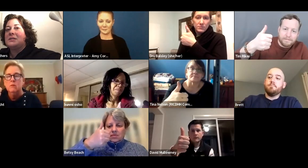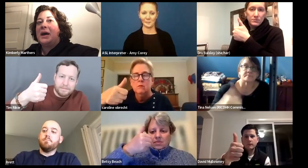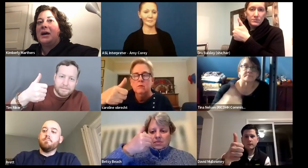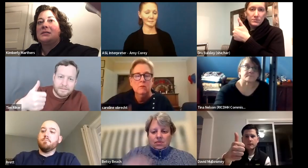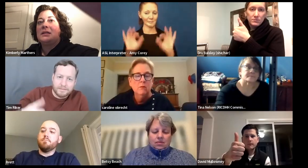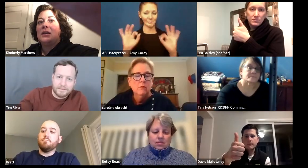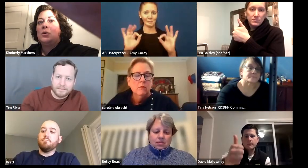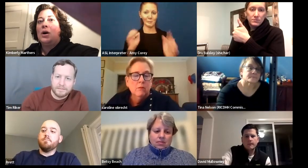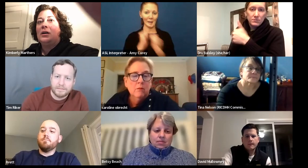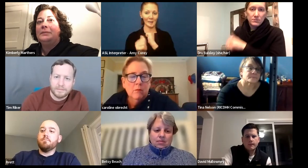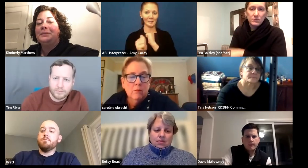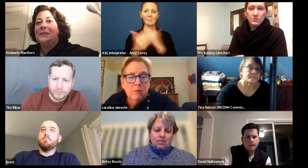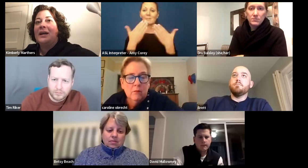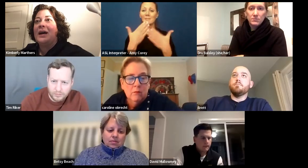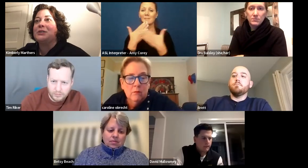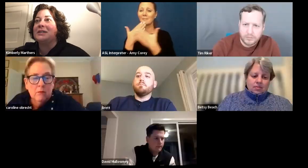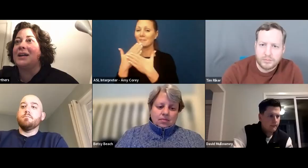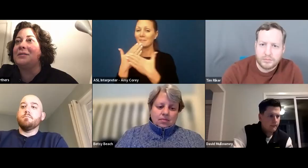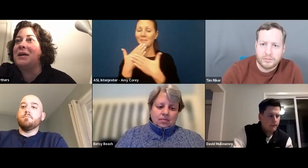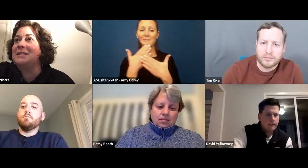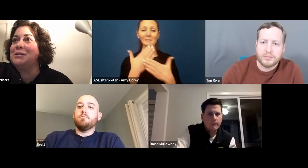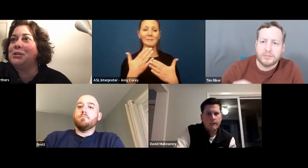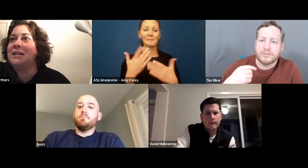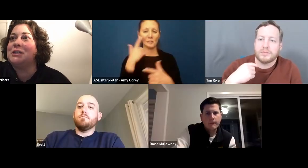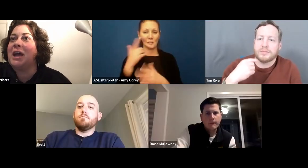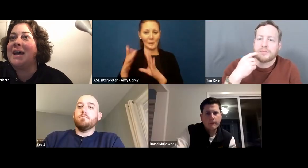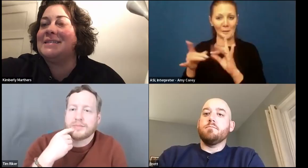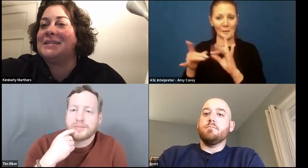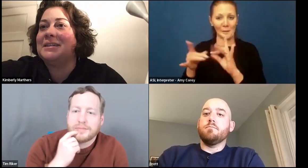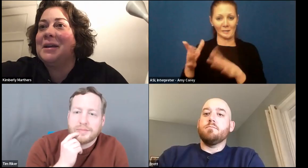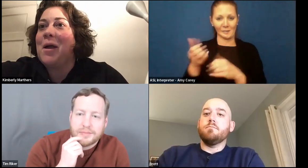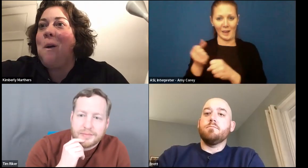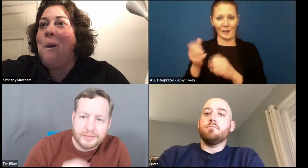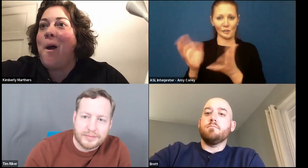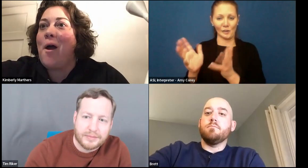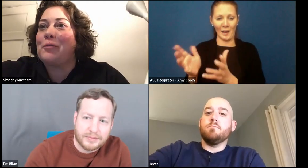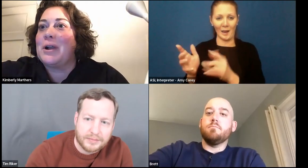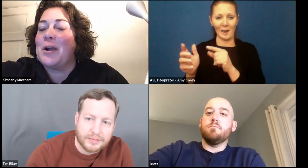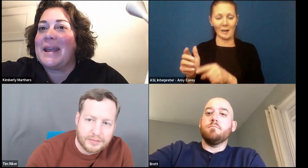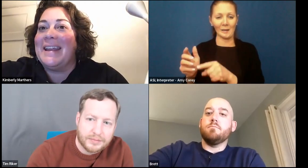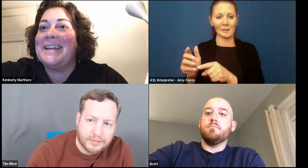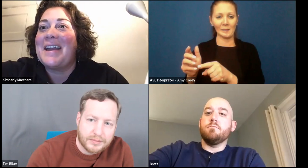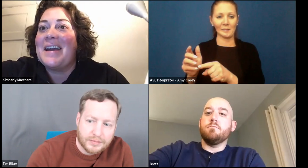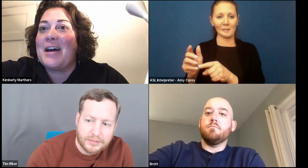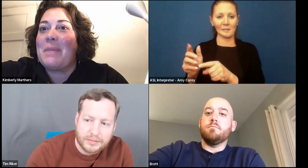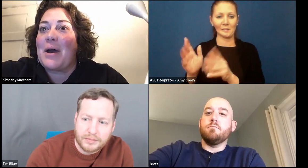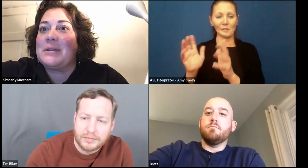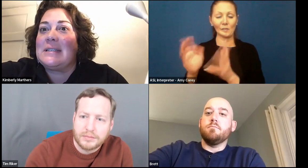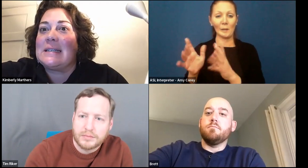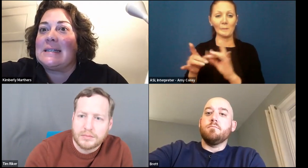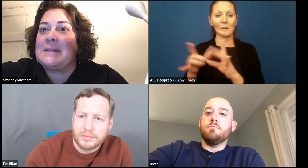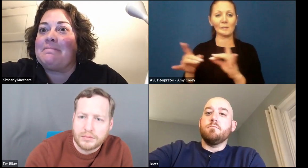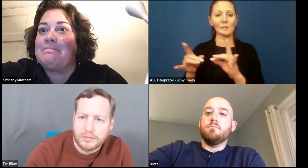Okay, that is passed. Thank you all. I just got a message in the chats regarding